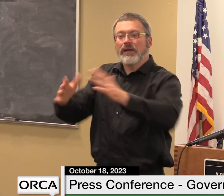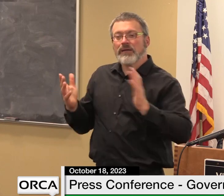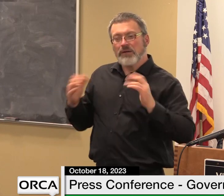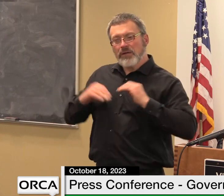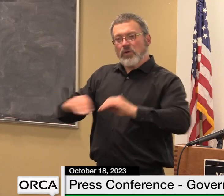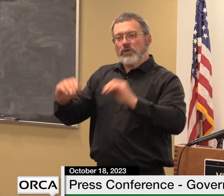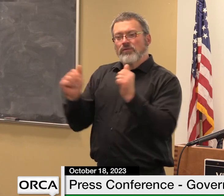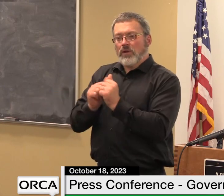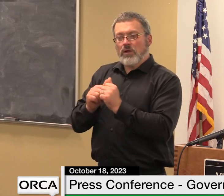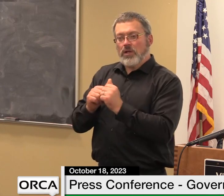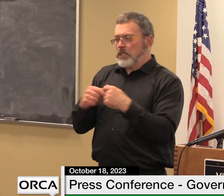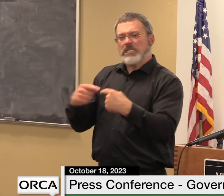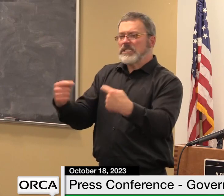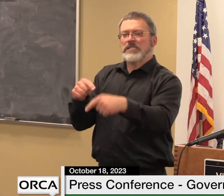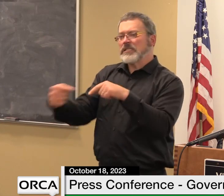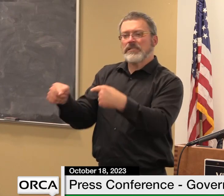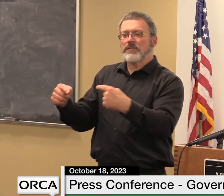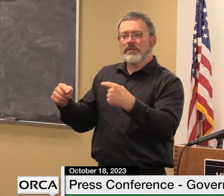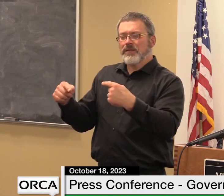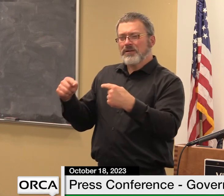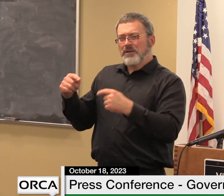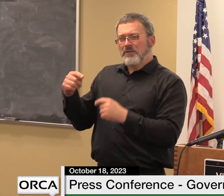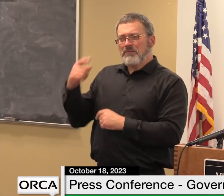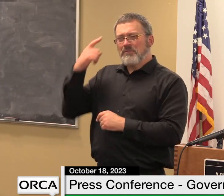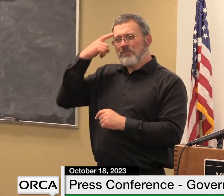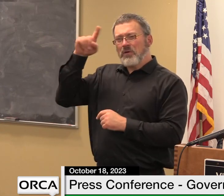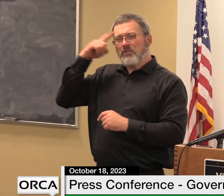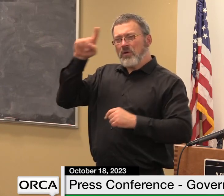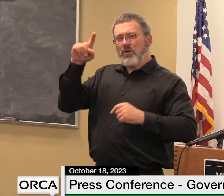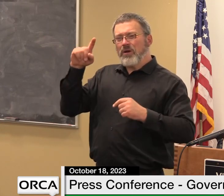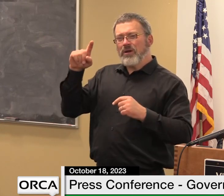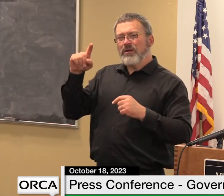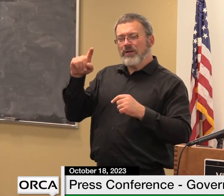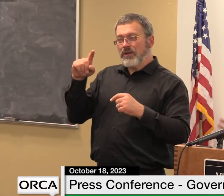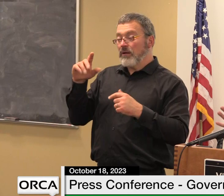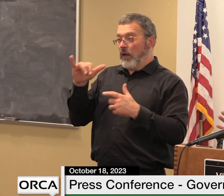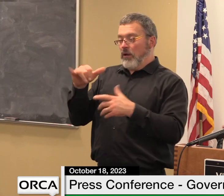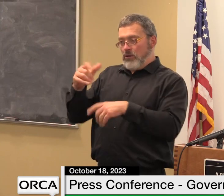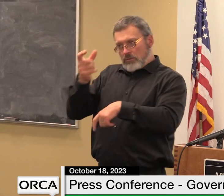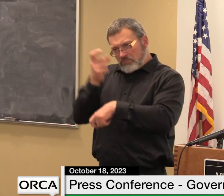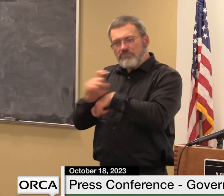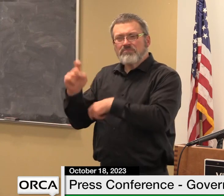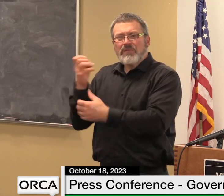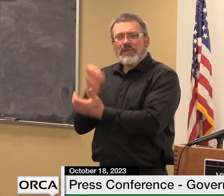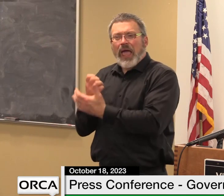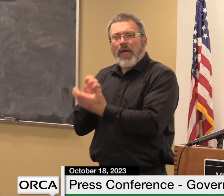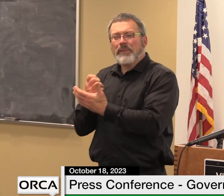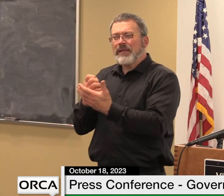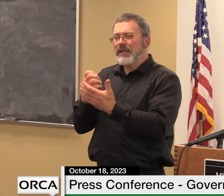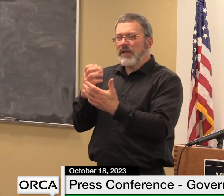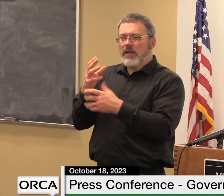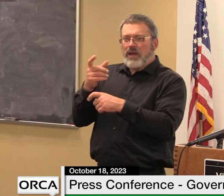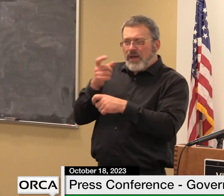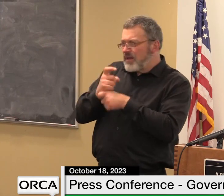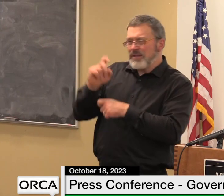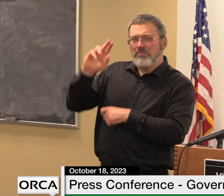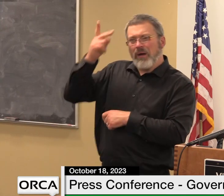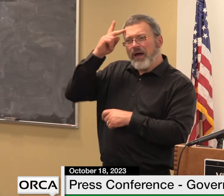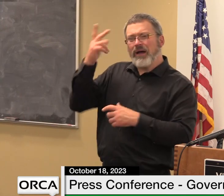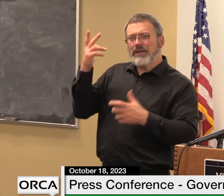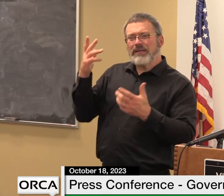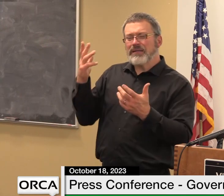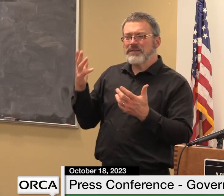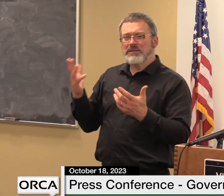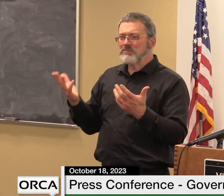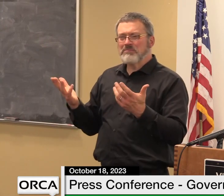polarization of our country and politics in general. And it's not associated with one